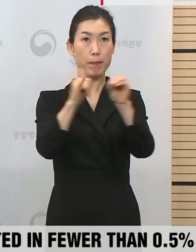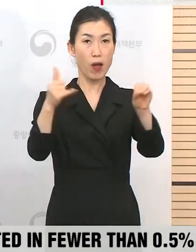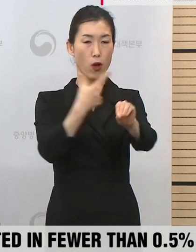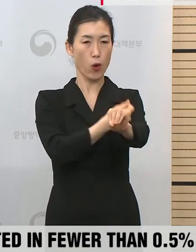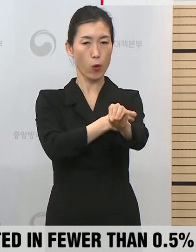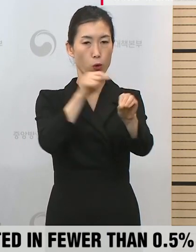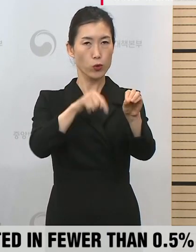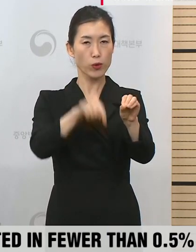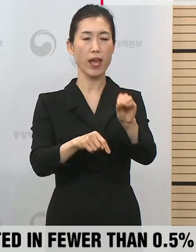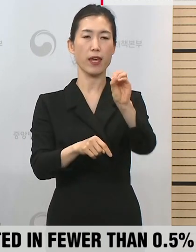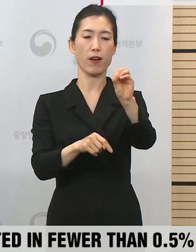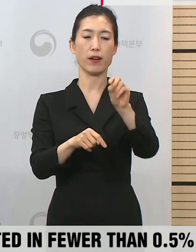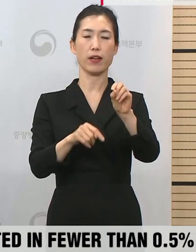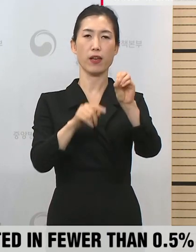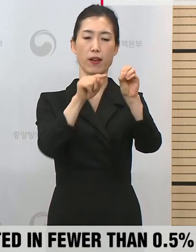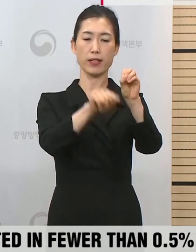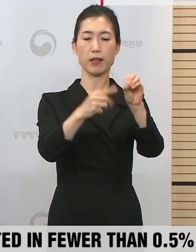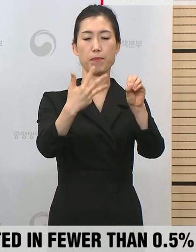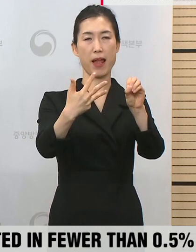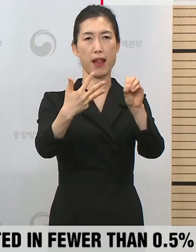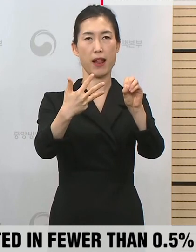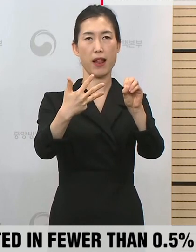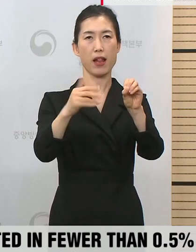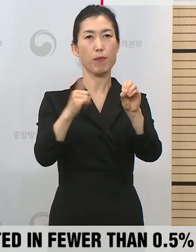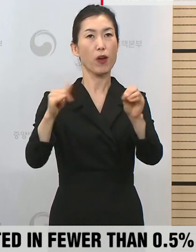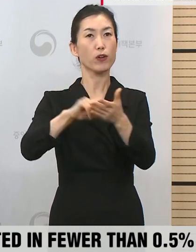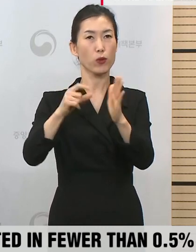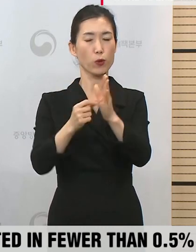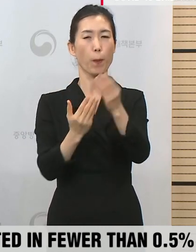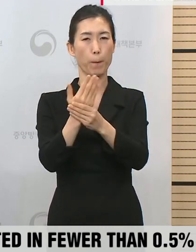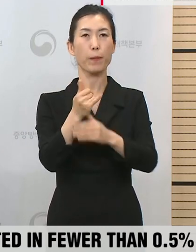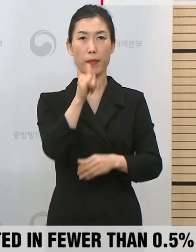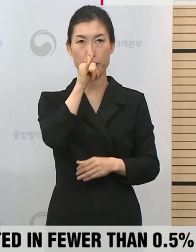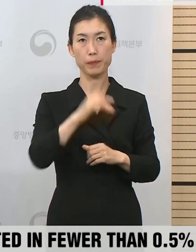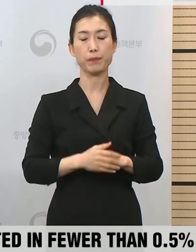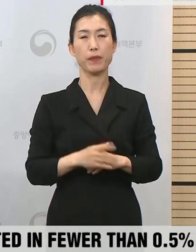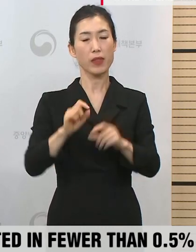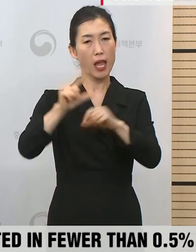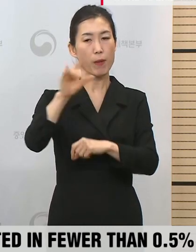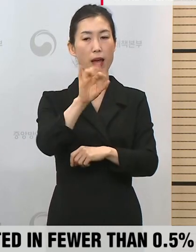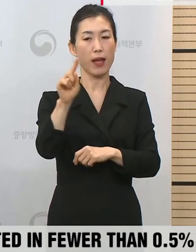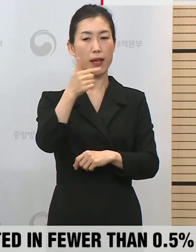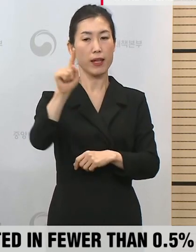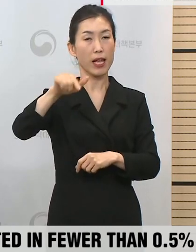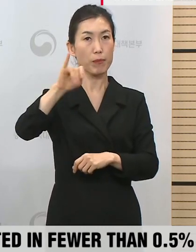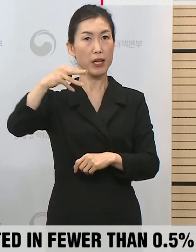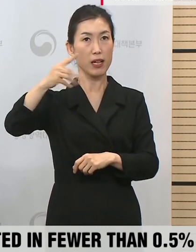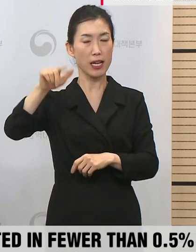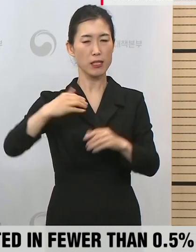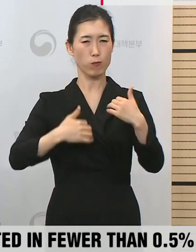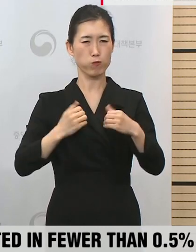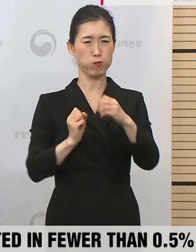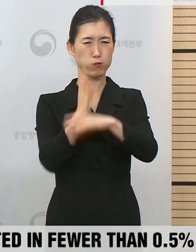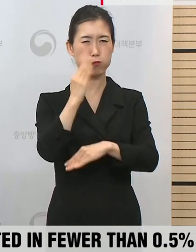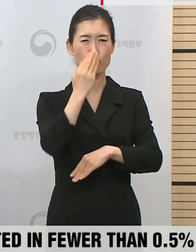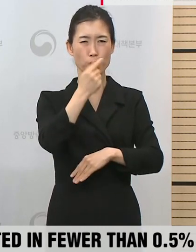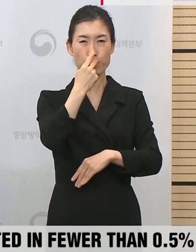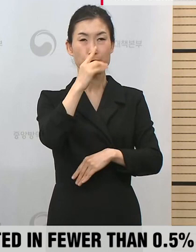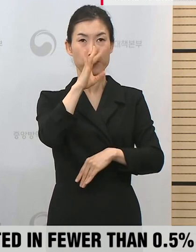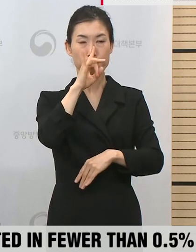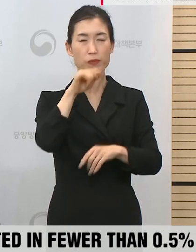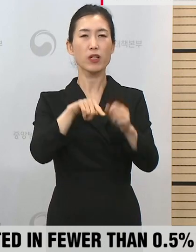these anaphylaxis syndromes. And we believe that these are the outcomes of our analysis. And as